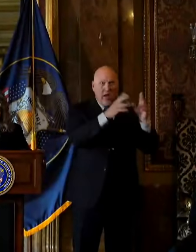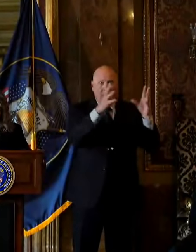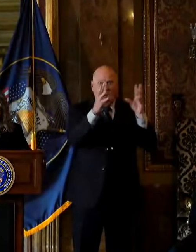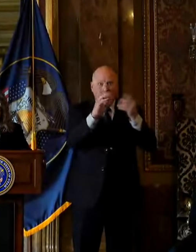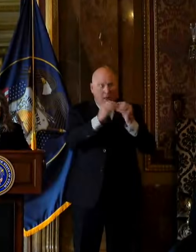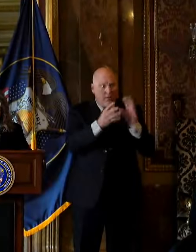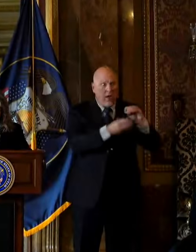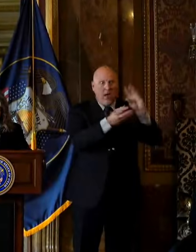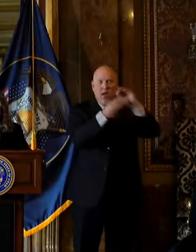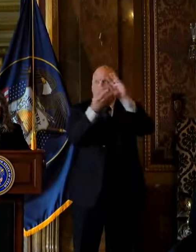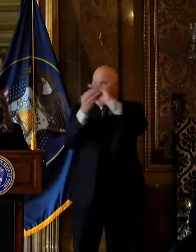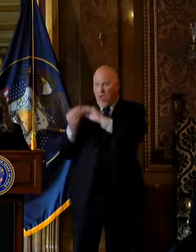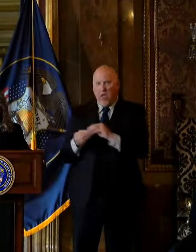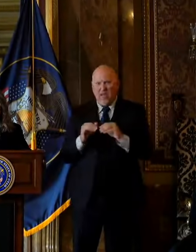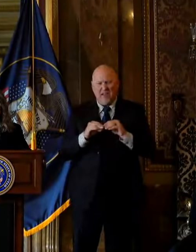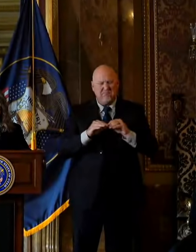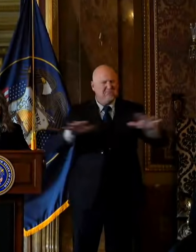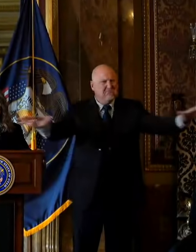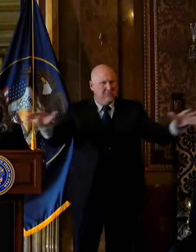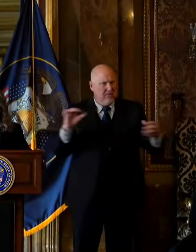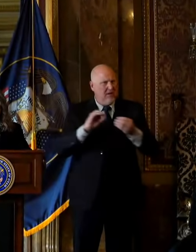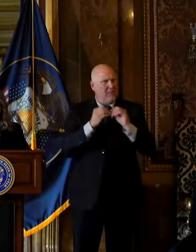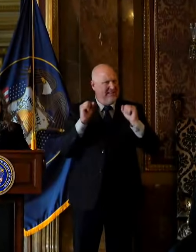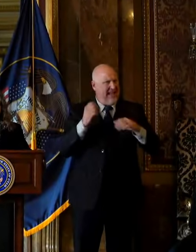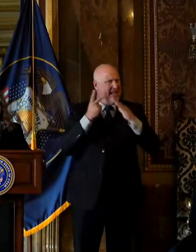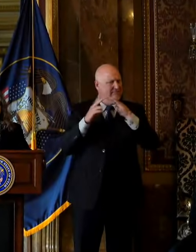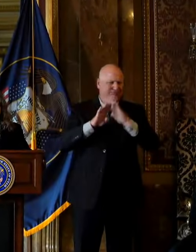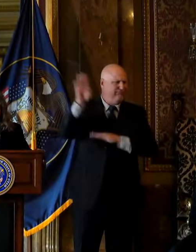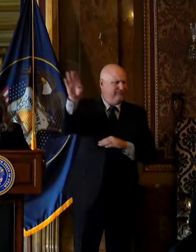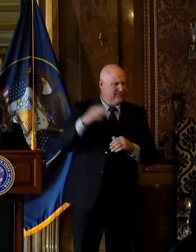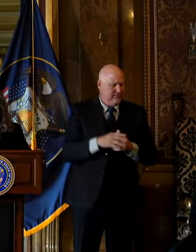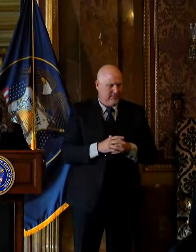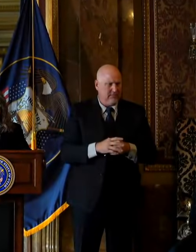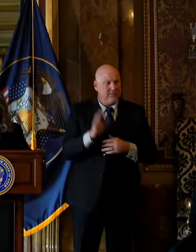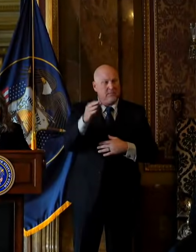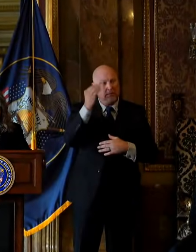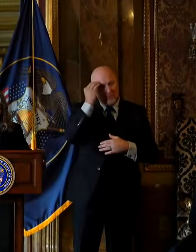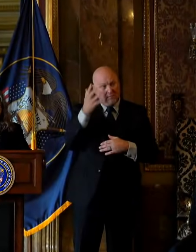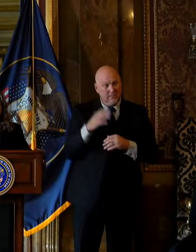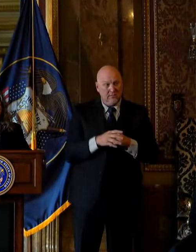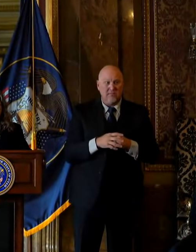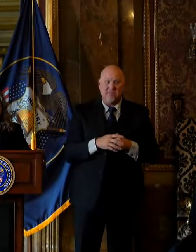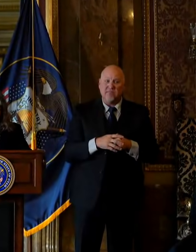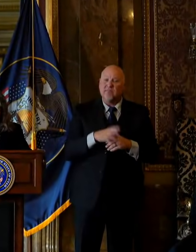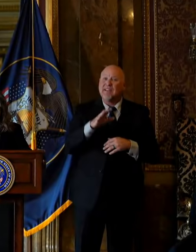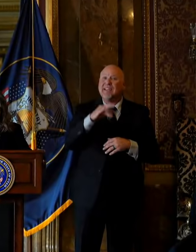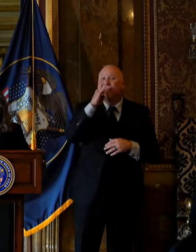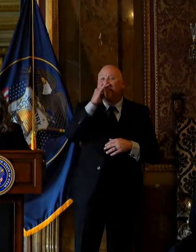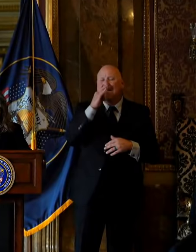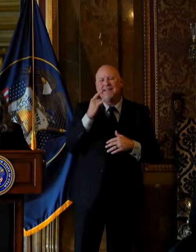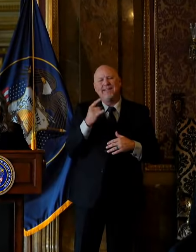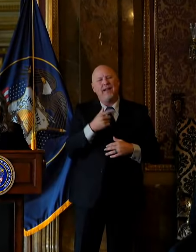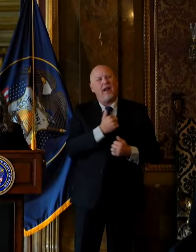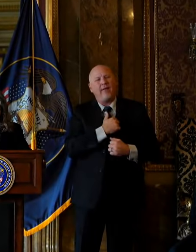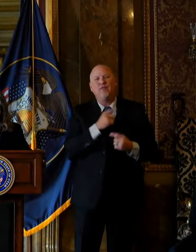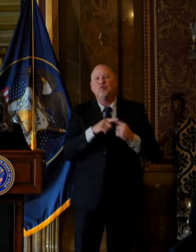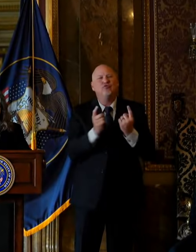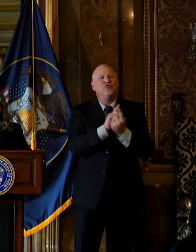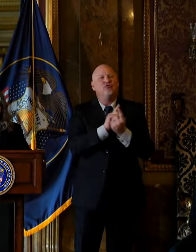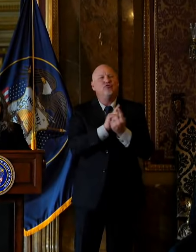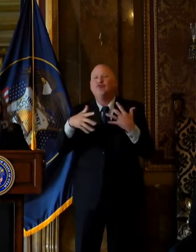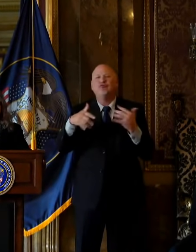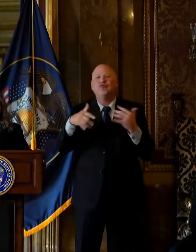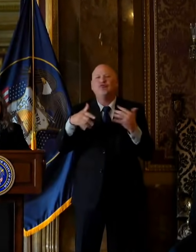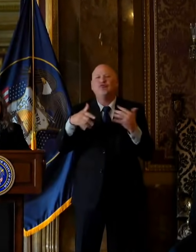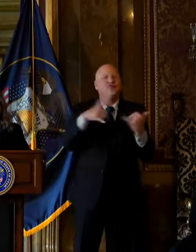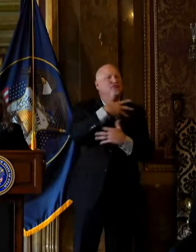spreaders, and even if they don't get sick, they take their infection home to those who may be more vulnerable. Undoubtedly, some